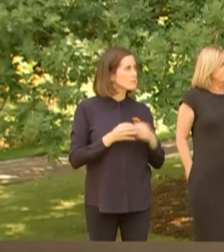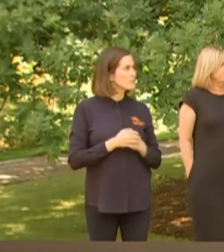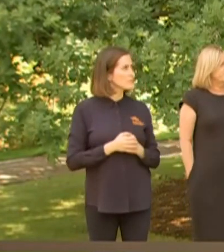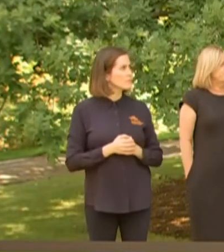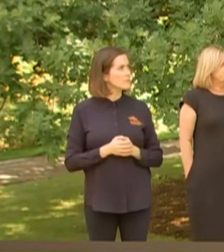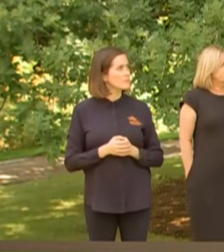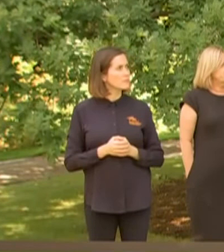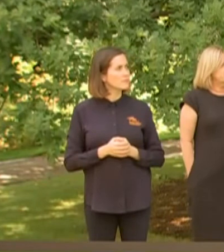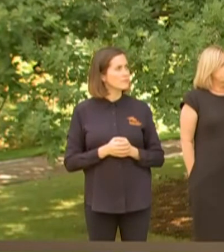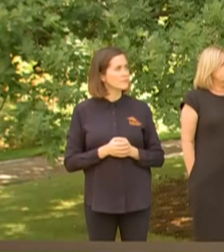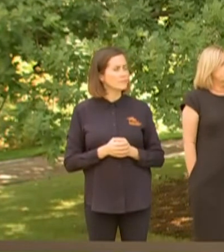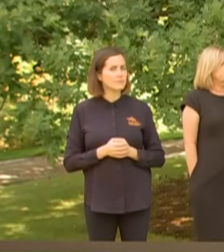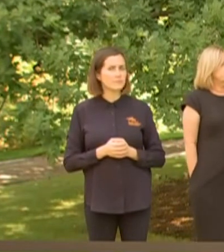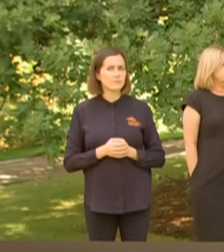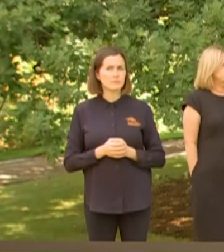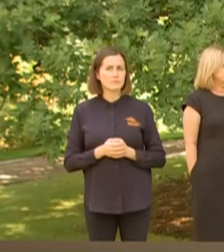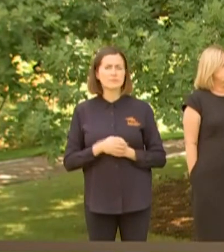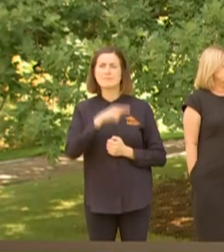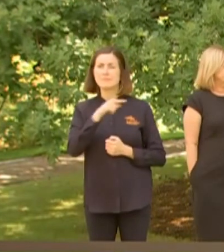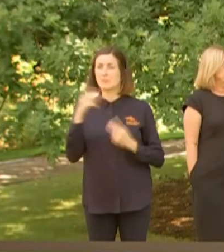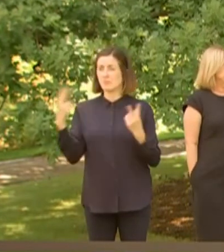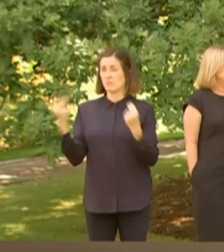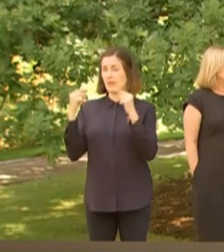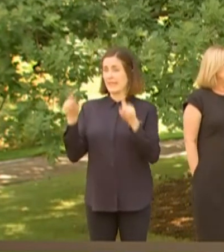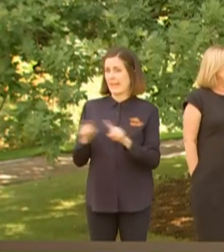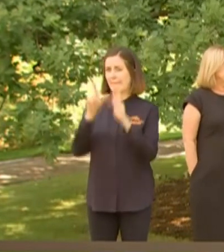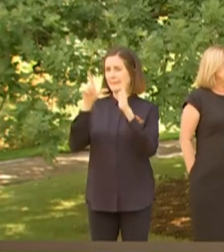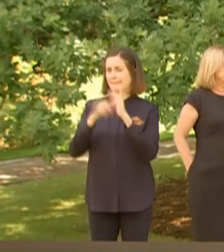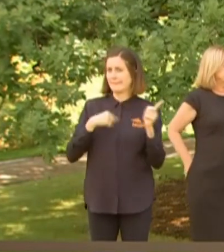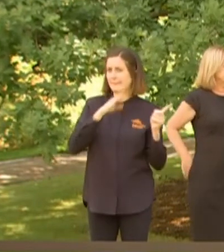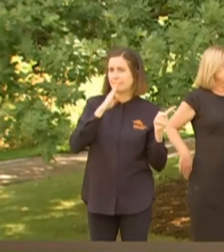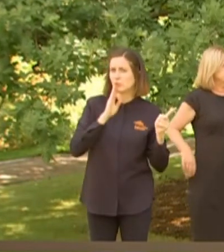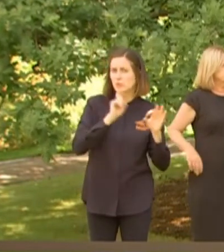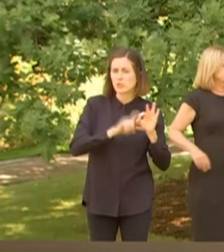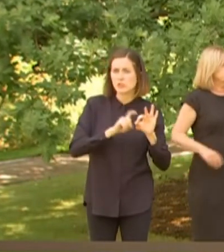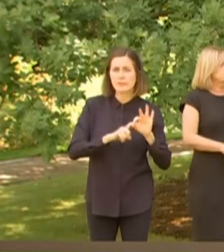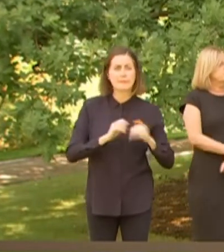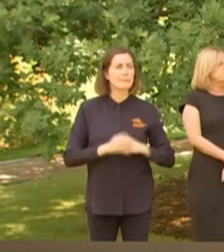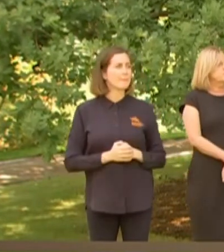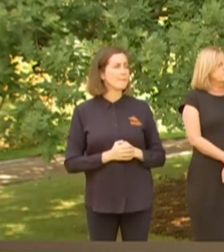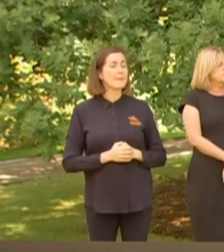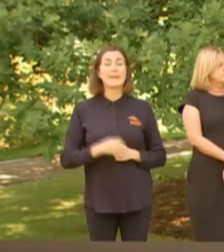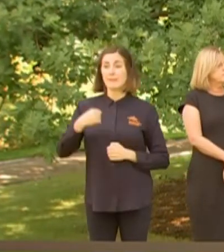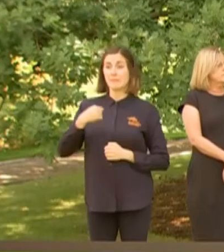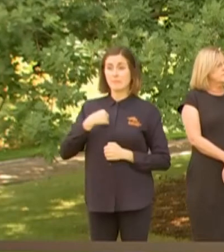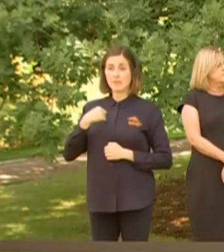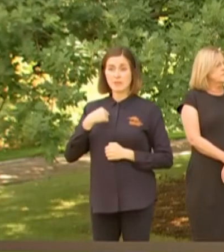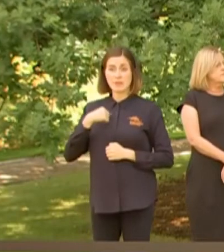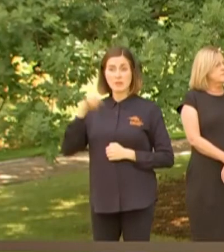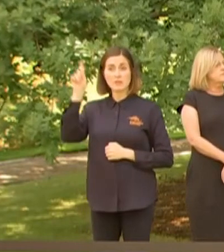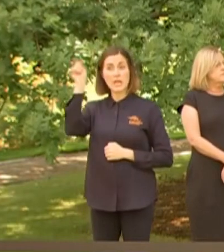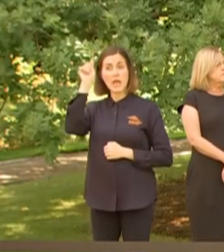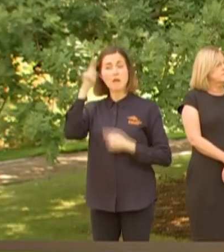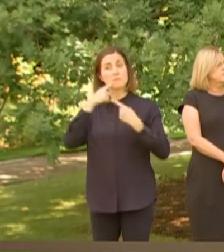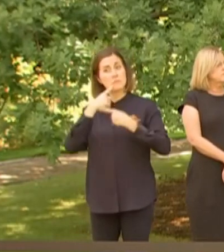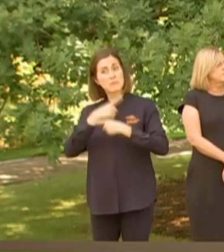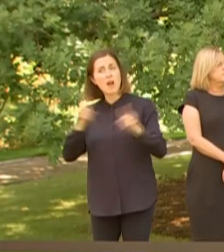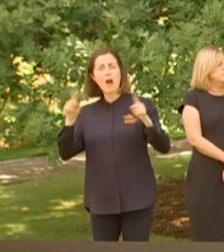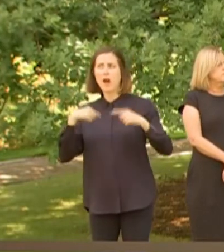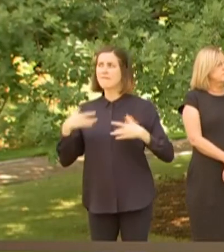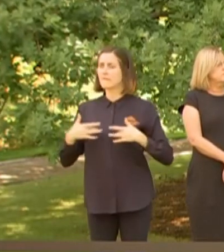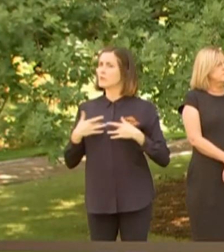Well, people can make their own conclusions. I've announced today a set of departmental arrangements that I think are the best for 2021